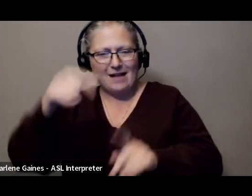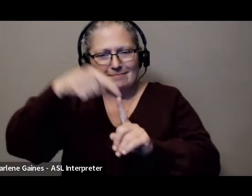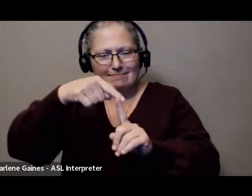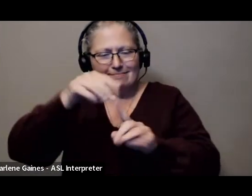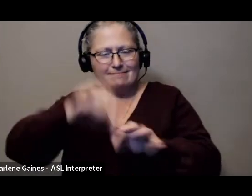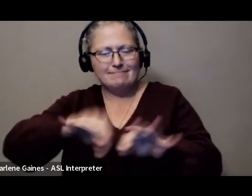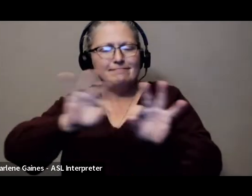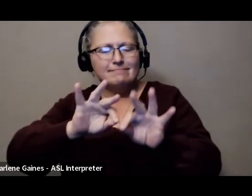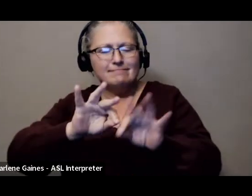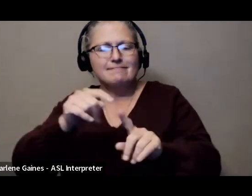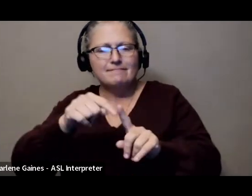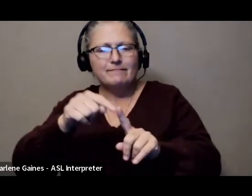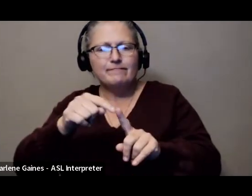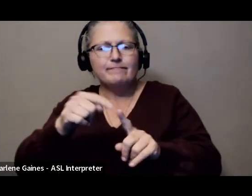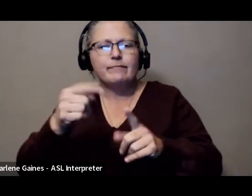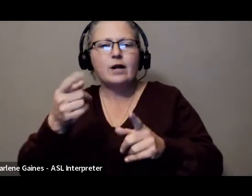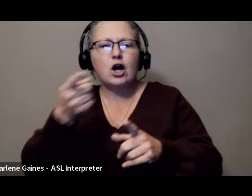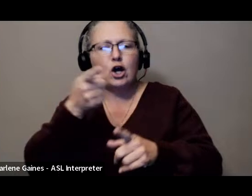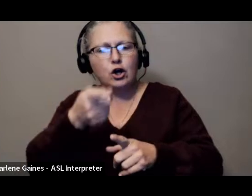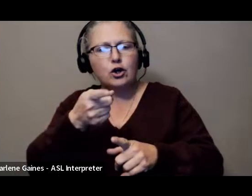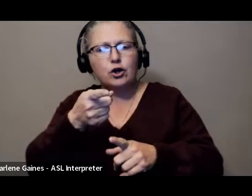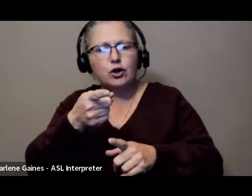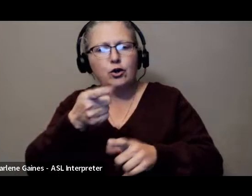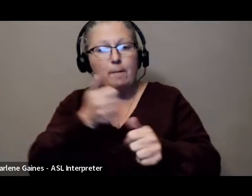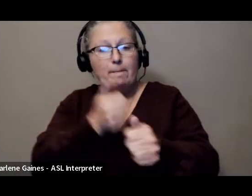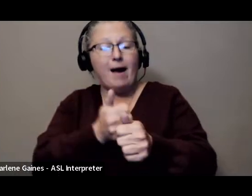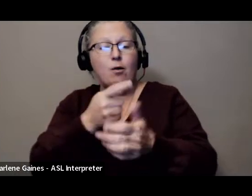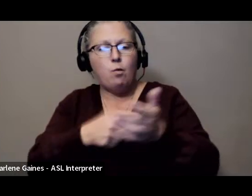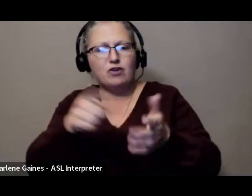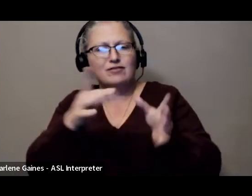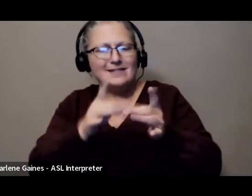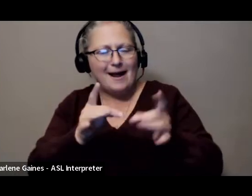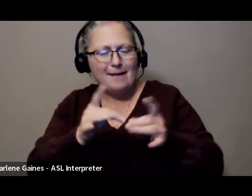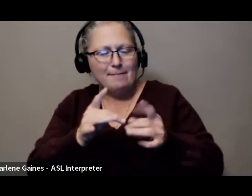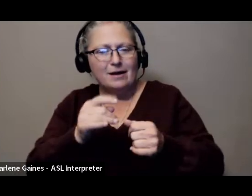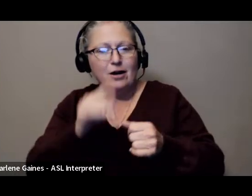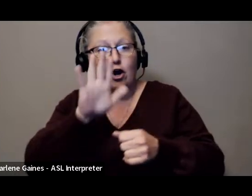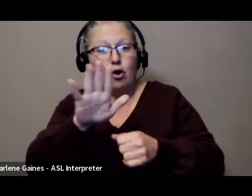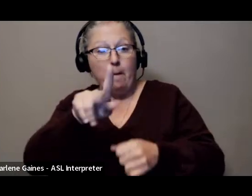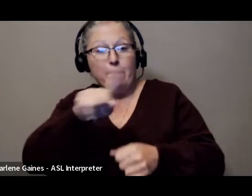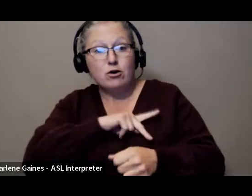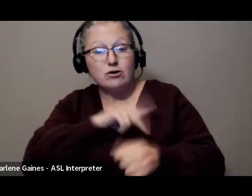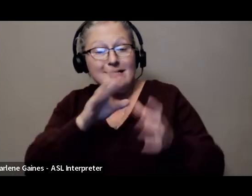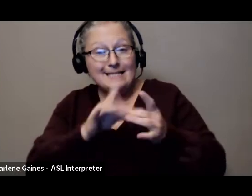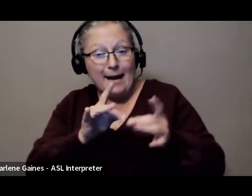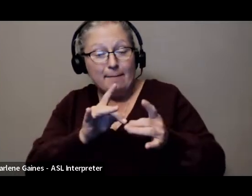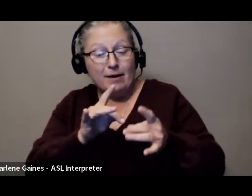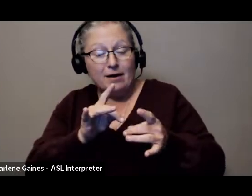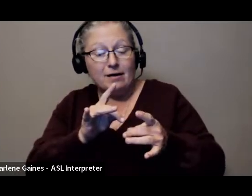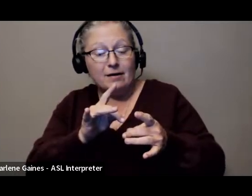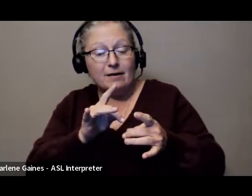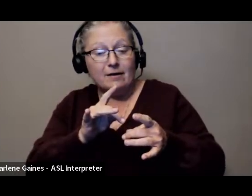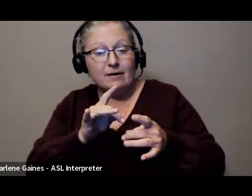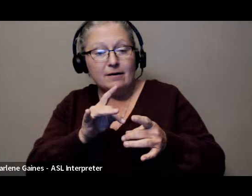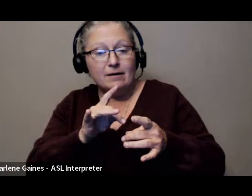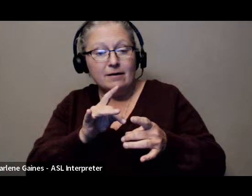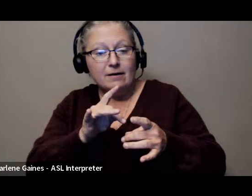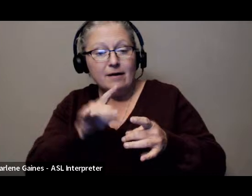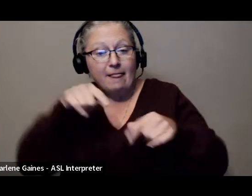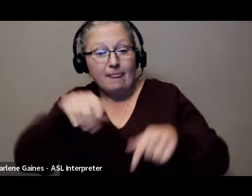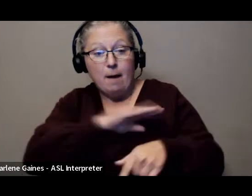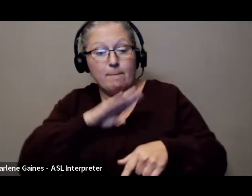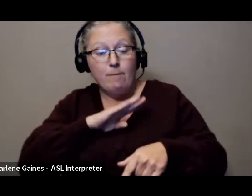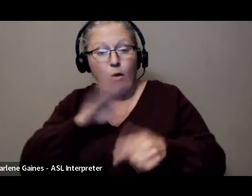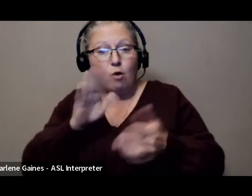here. And you back that up with what your statement was, your personal statement, which is, the way in which this board